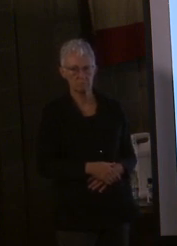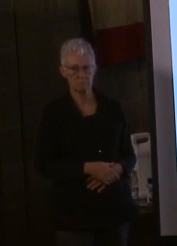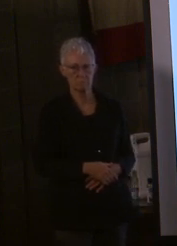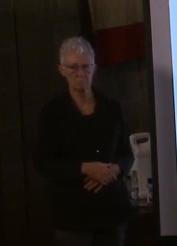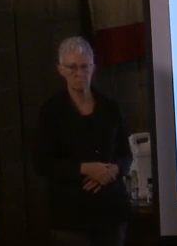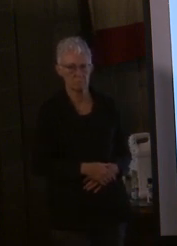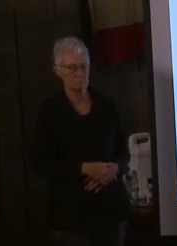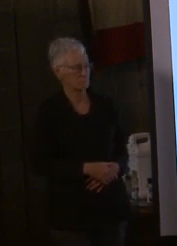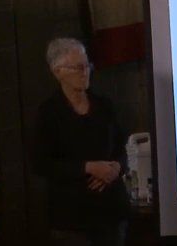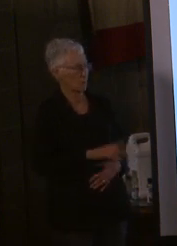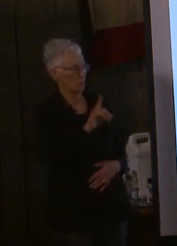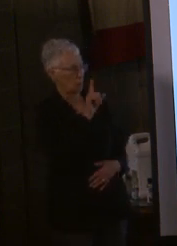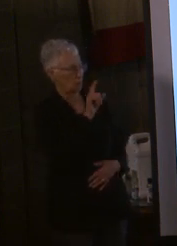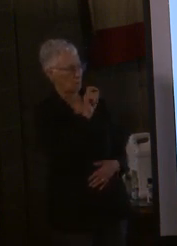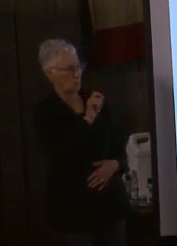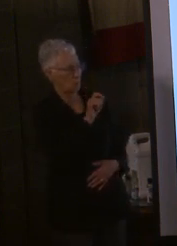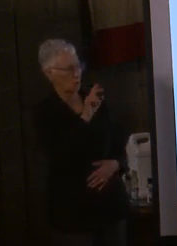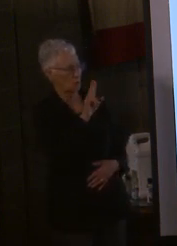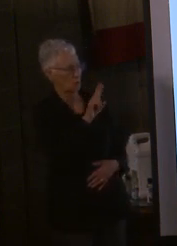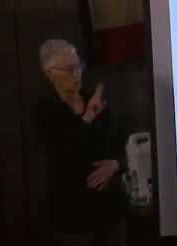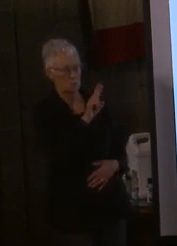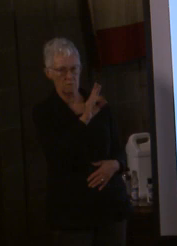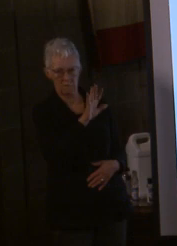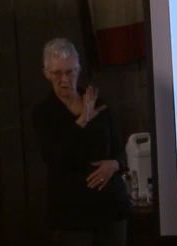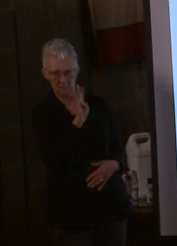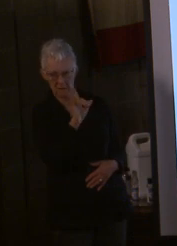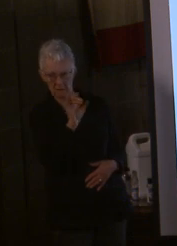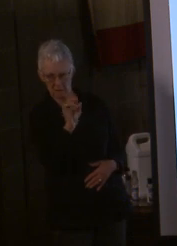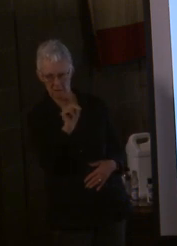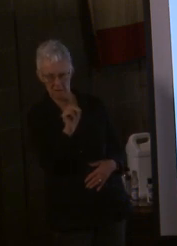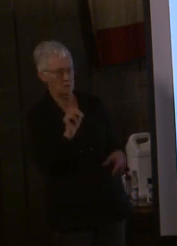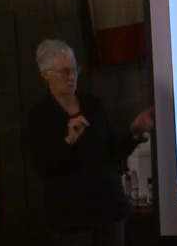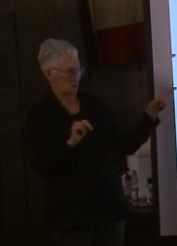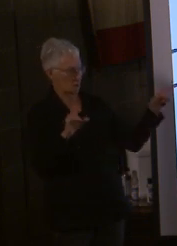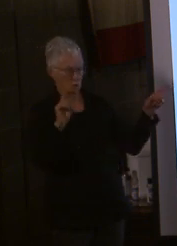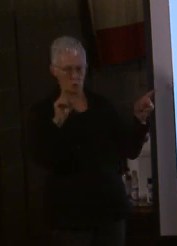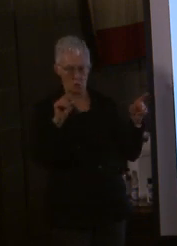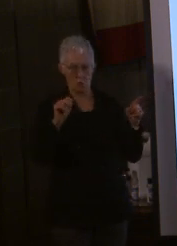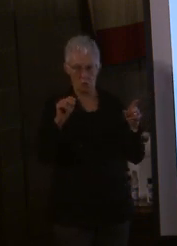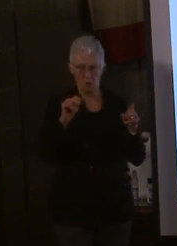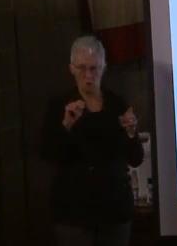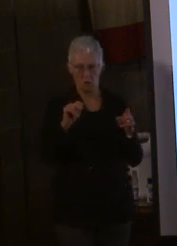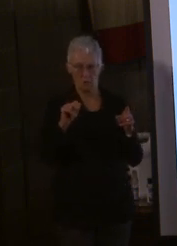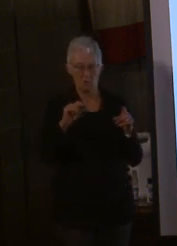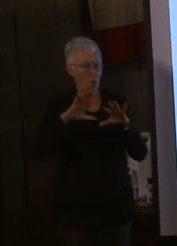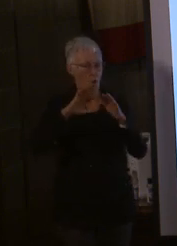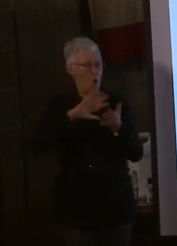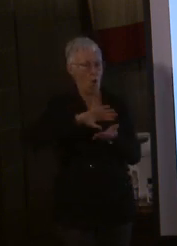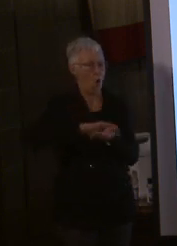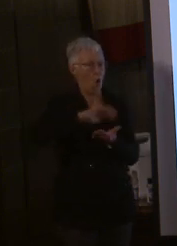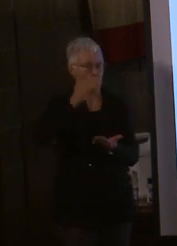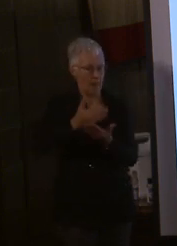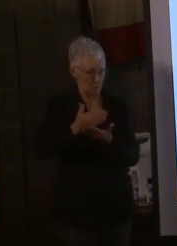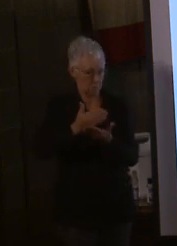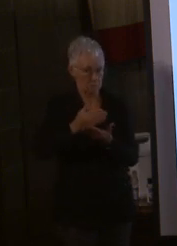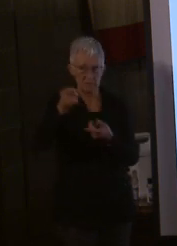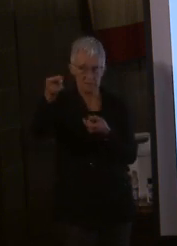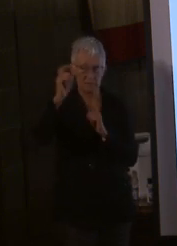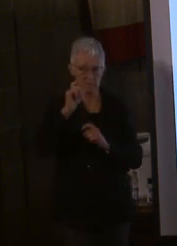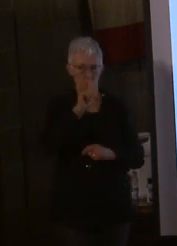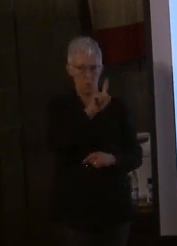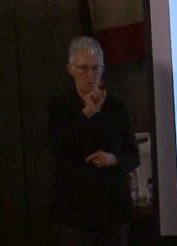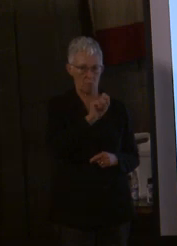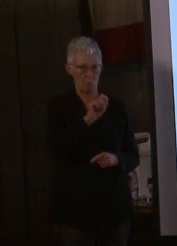1.25 billion? So, well, remember, the overall number that the federal government gave Nebraska was